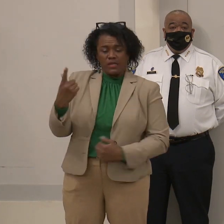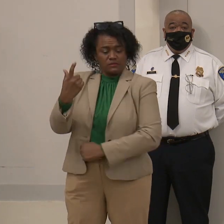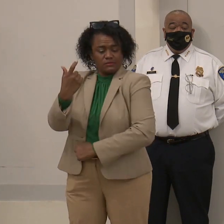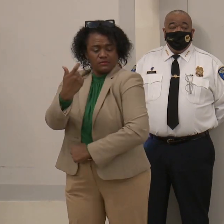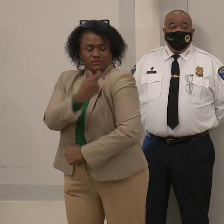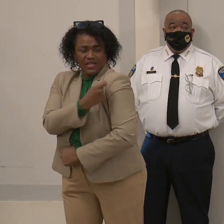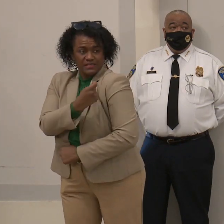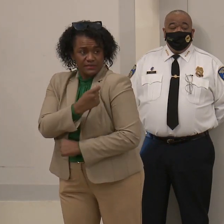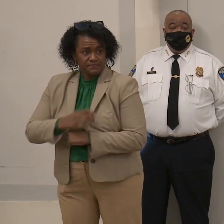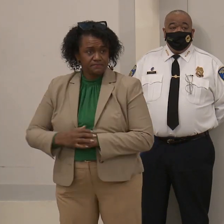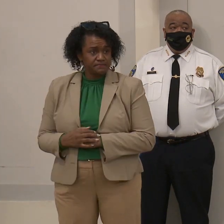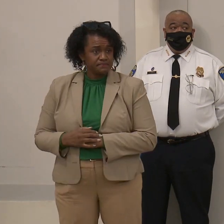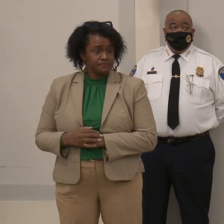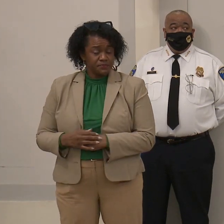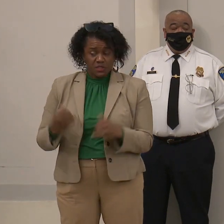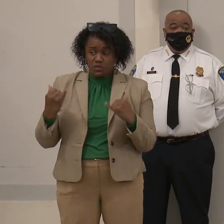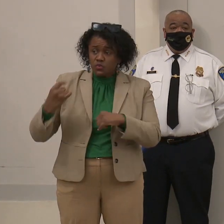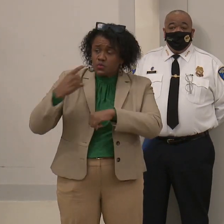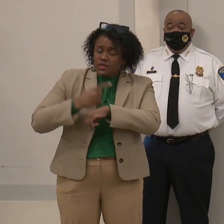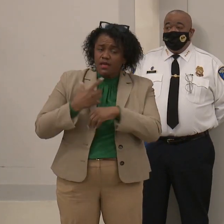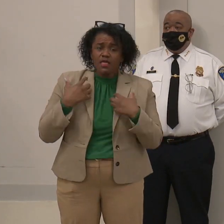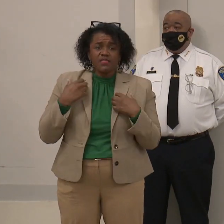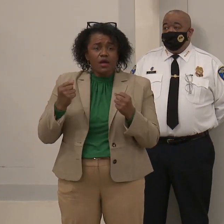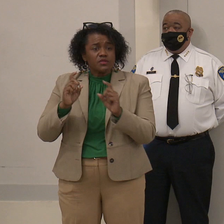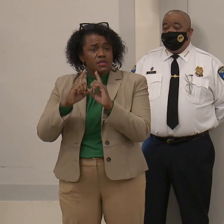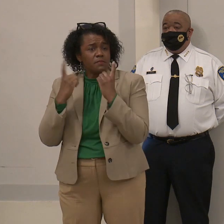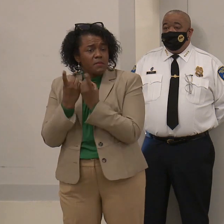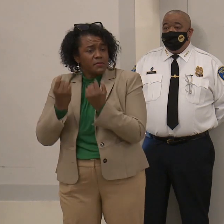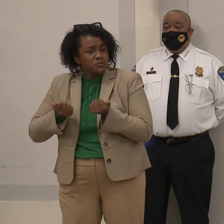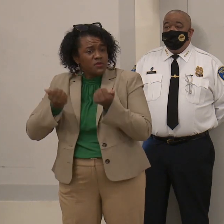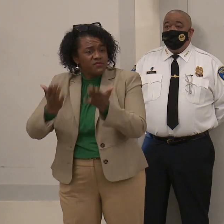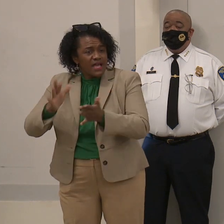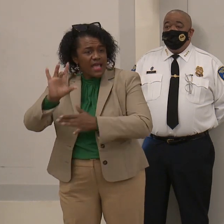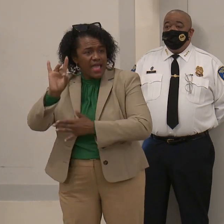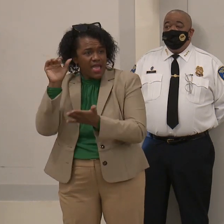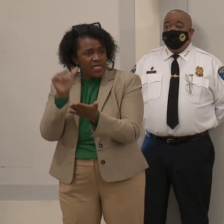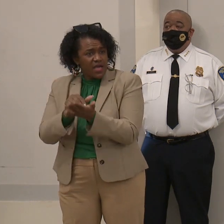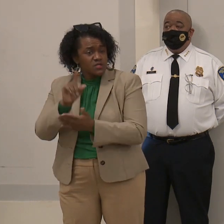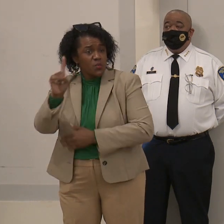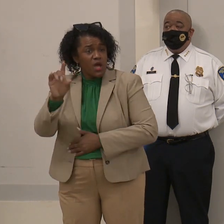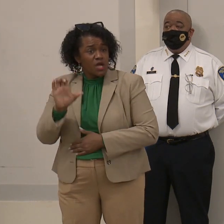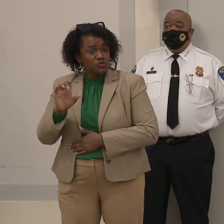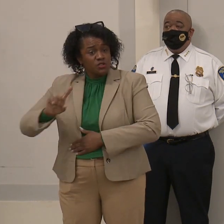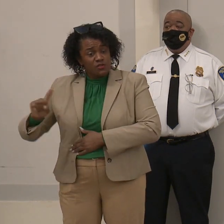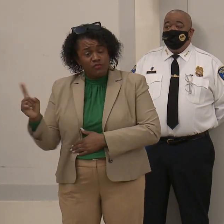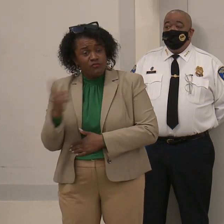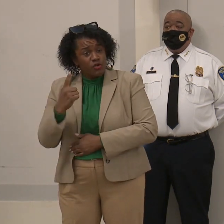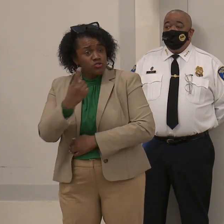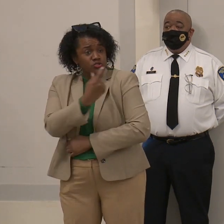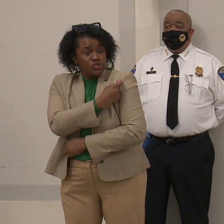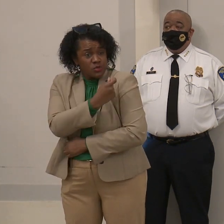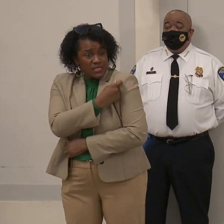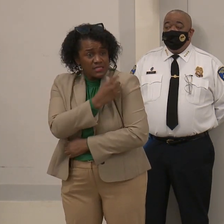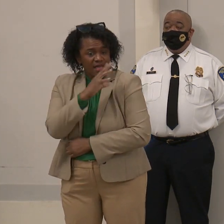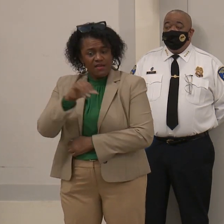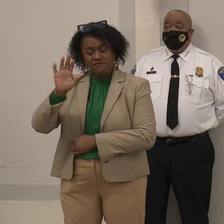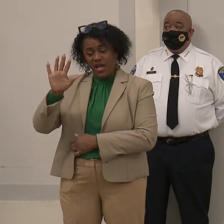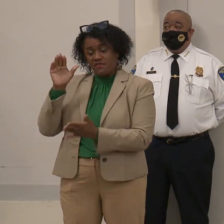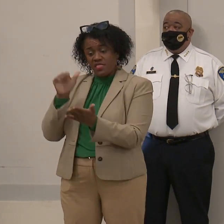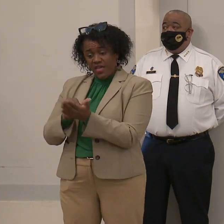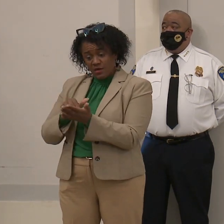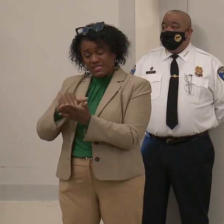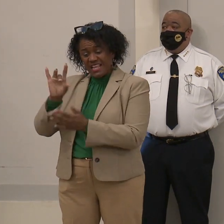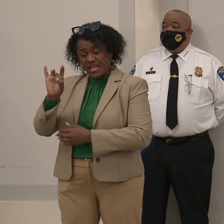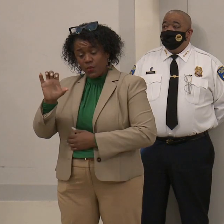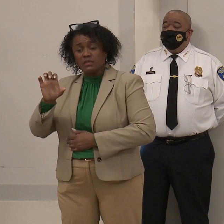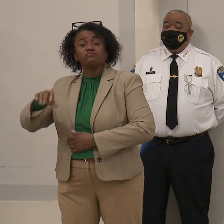vaccine. As of today, the Health Department has provided 8,107 first doses and 5,081 second doses